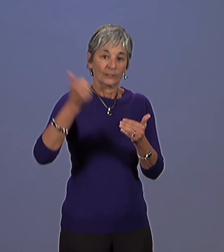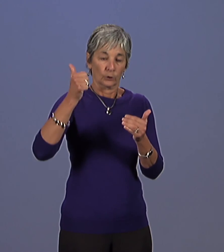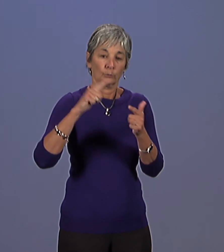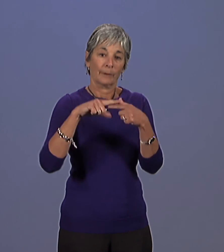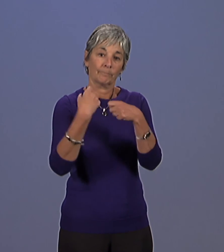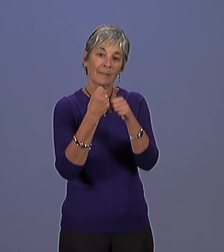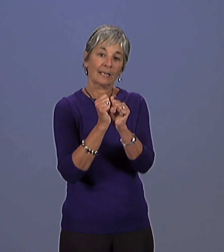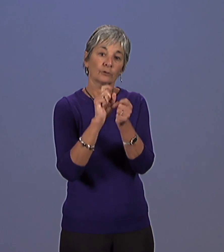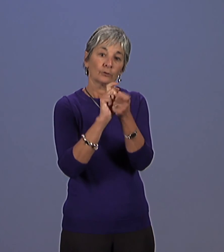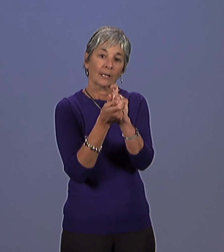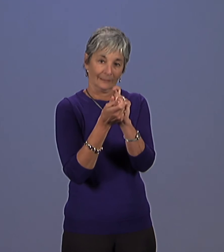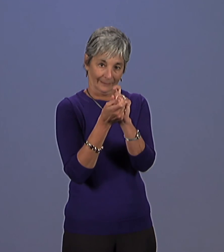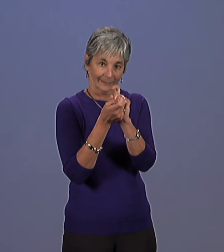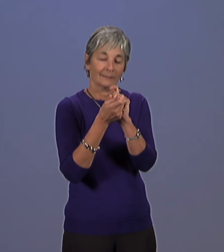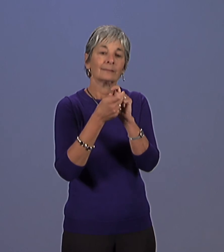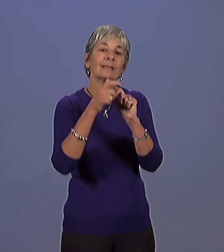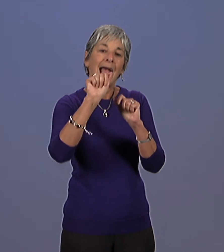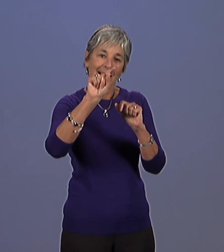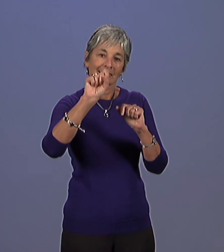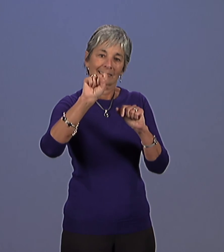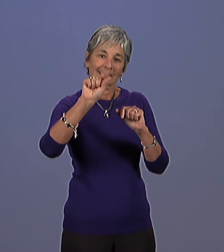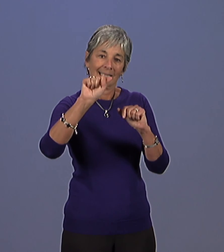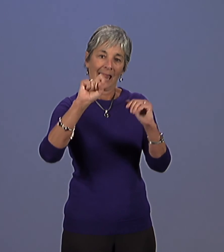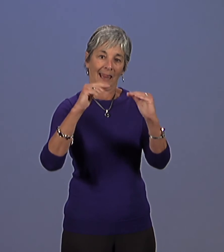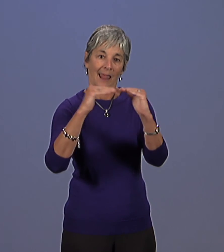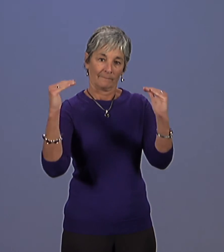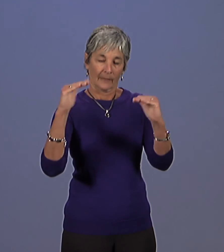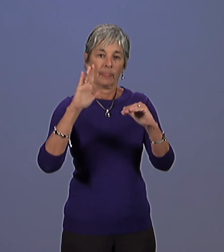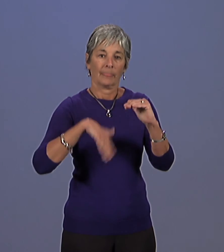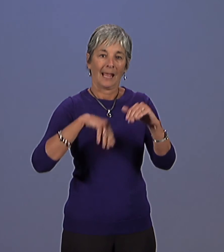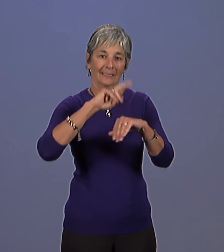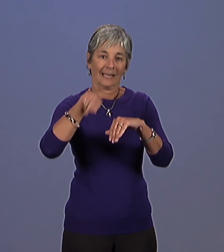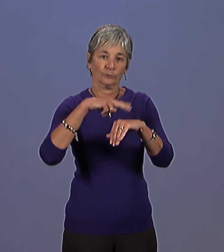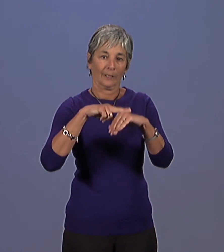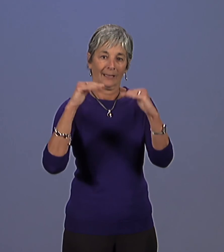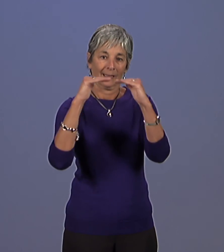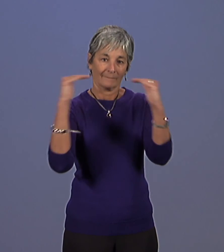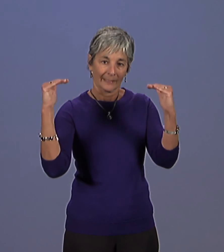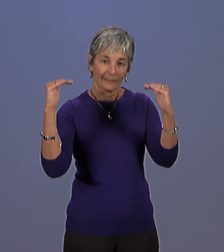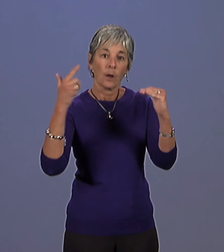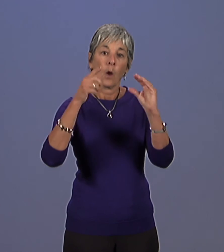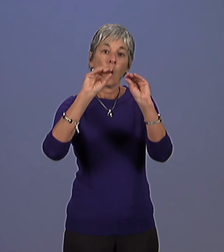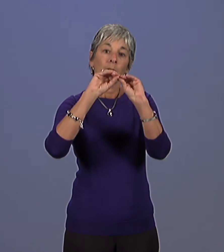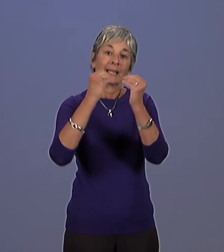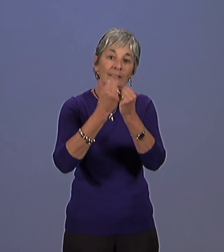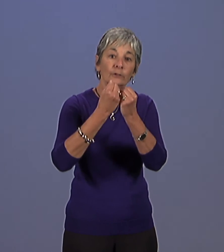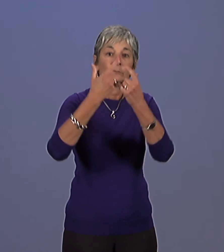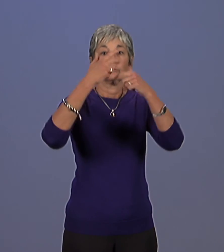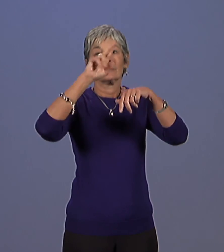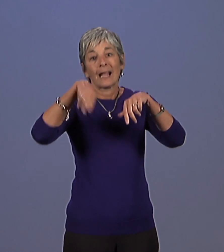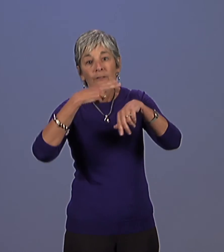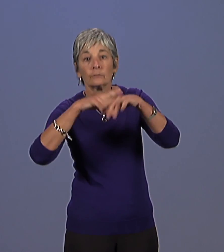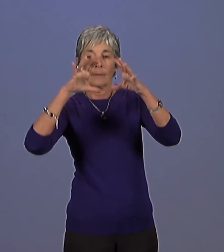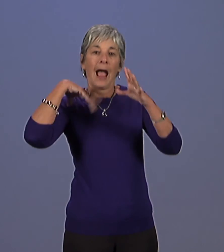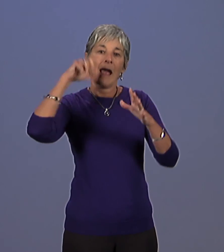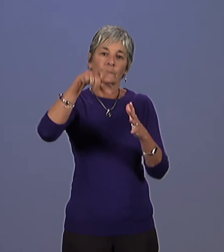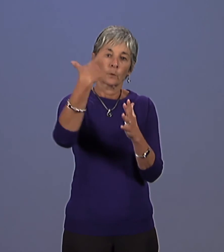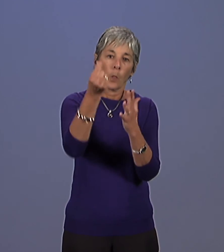I think that it is easier to make change at a state level than a national level. At the national level or organizational level,